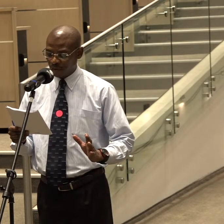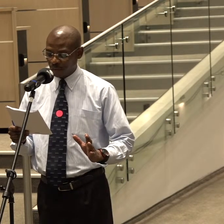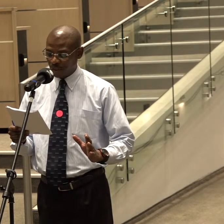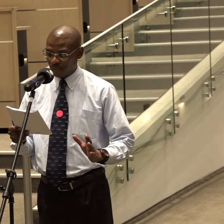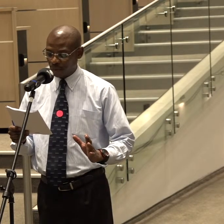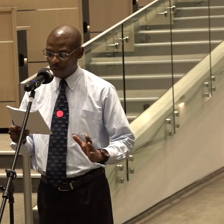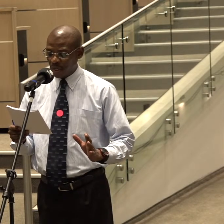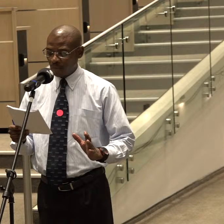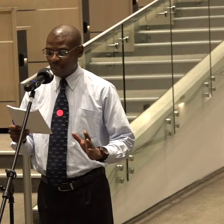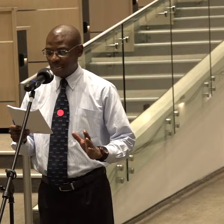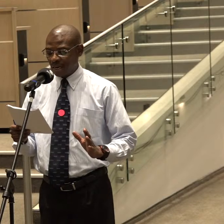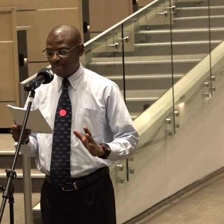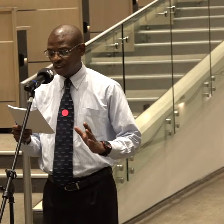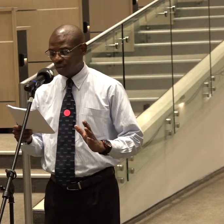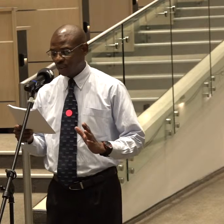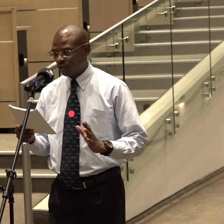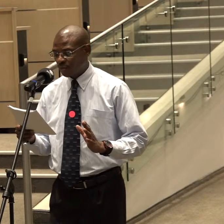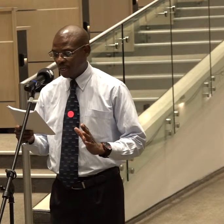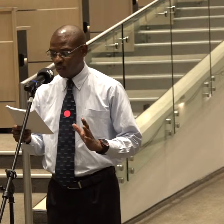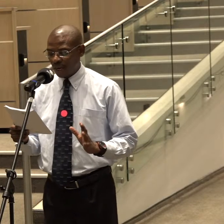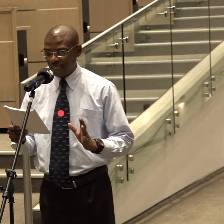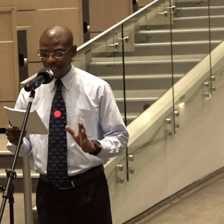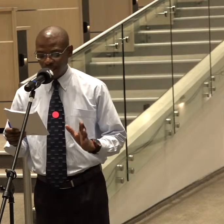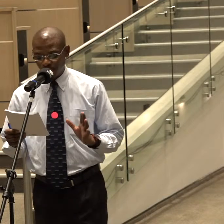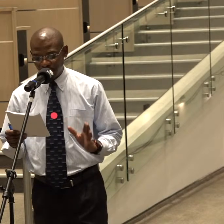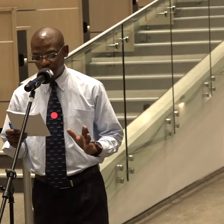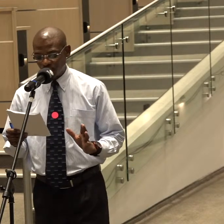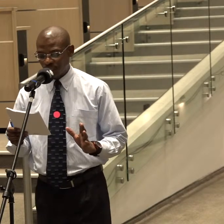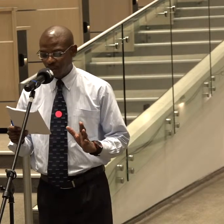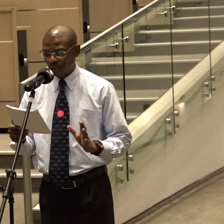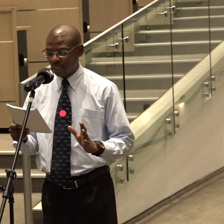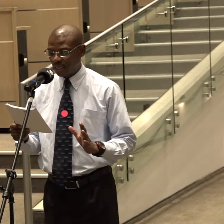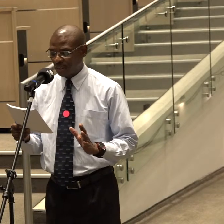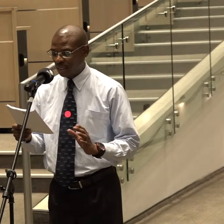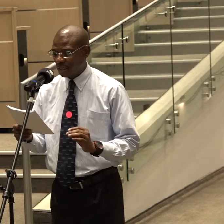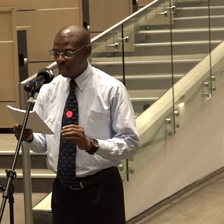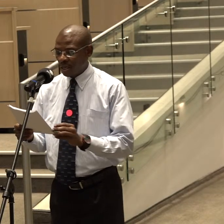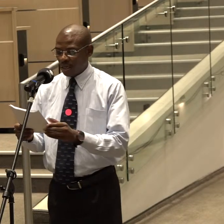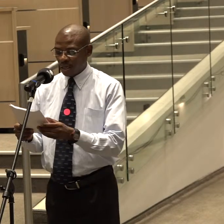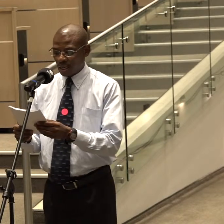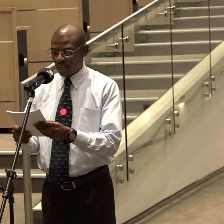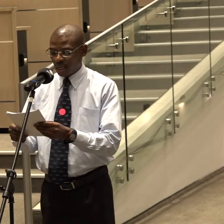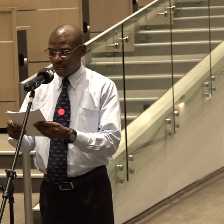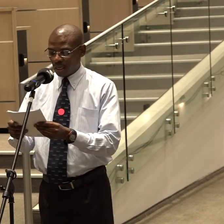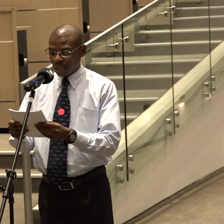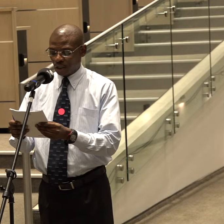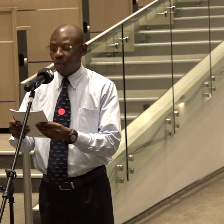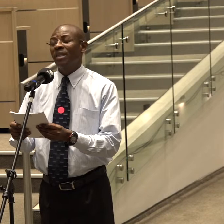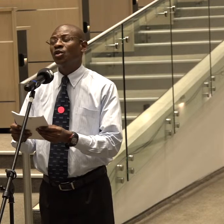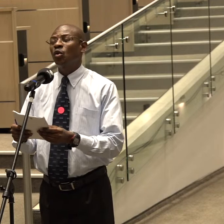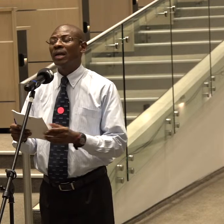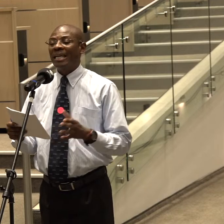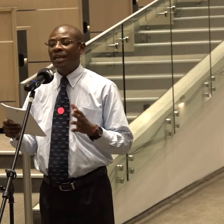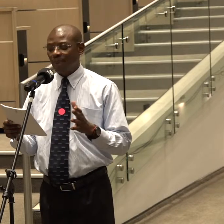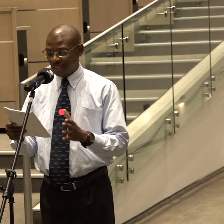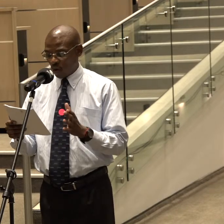for the benefit of the people but now I just want to make one little preacher to say that uh